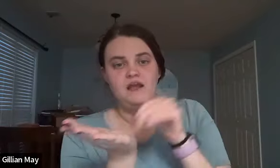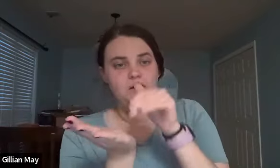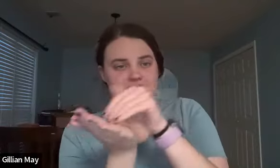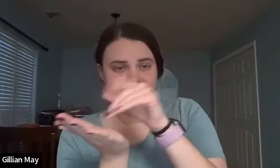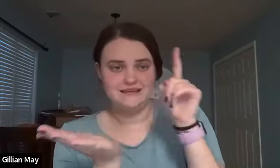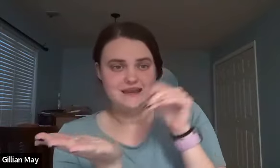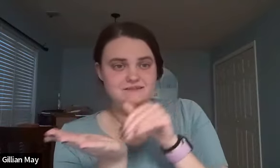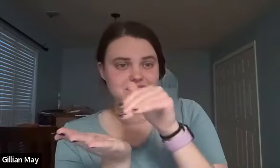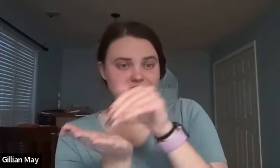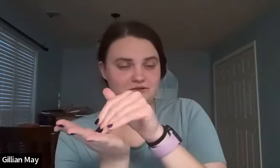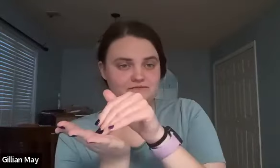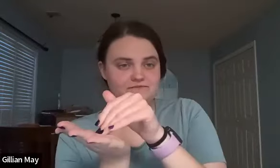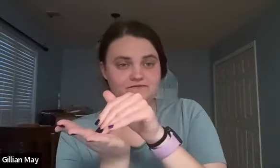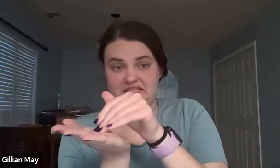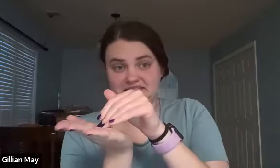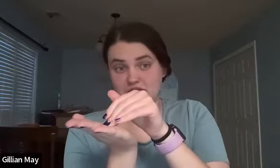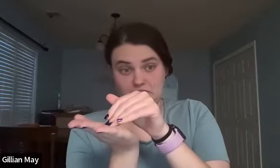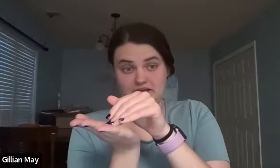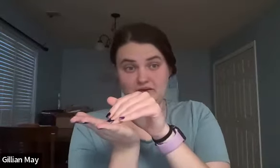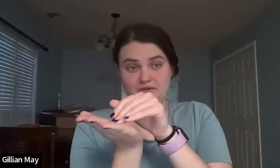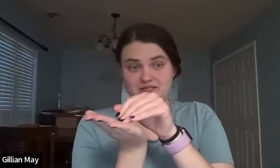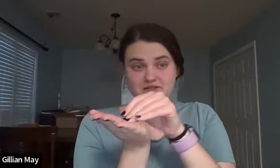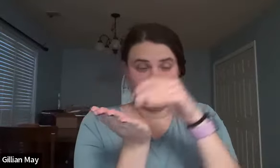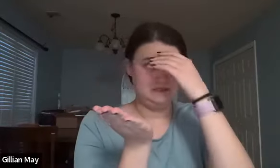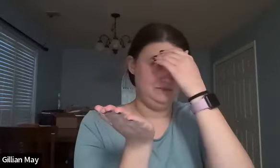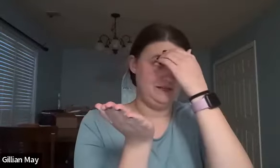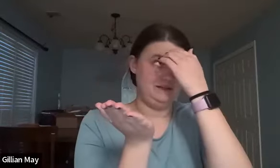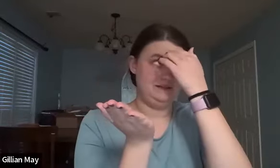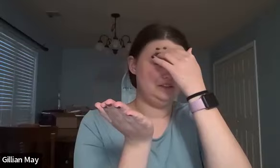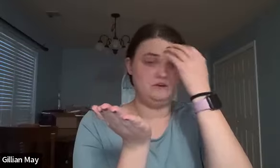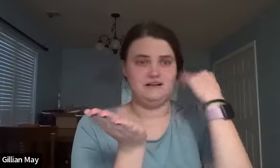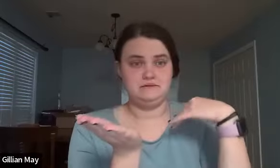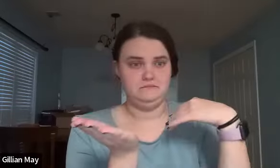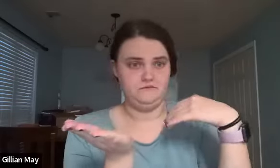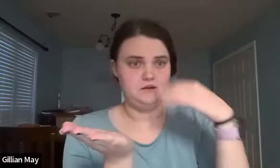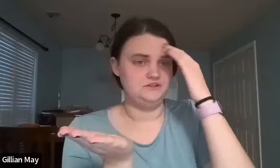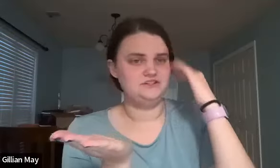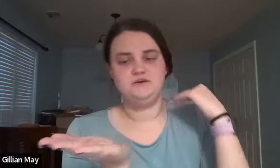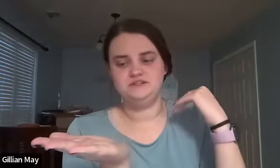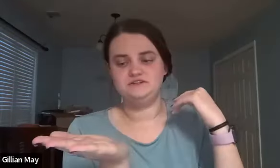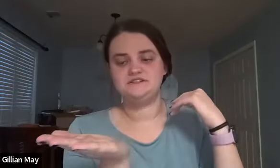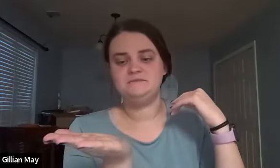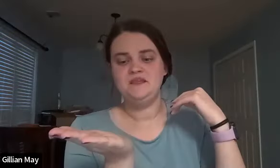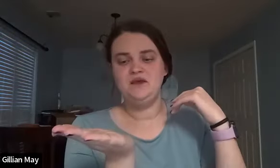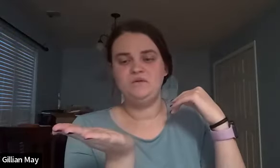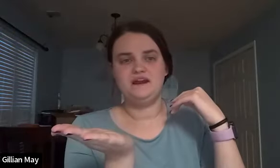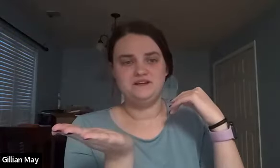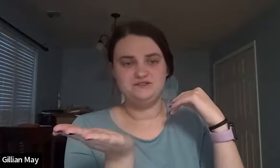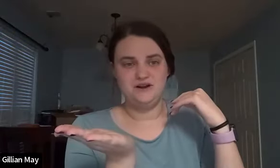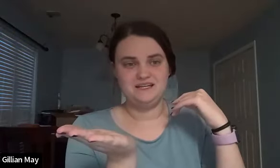I always like to add this little funny story that one of my students in my 6th grade class, like a couple of years ago, would do is whenever he was talking